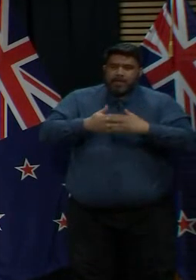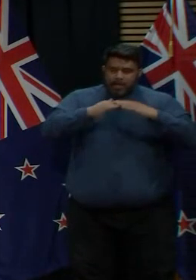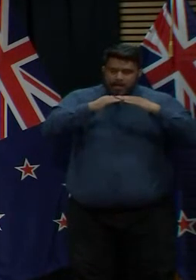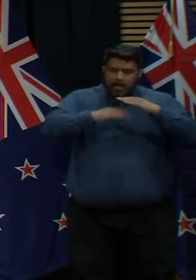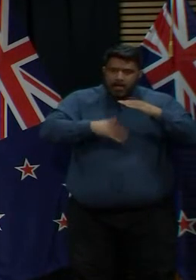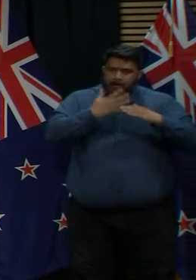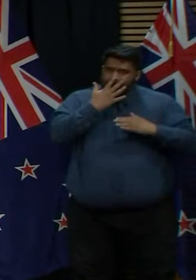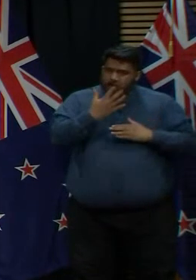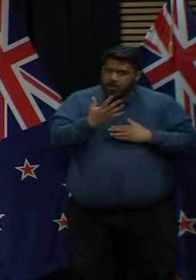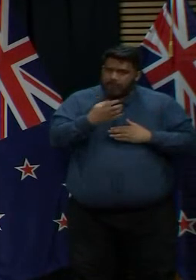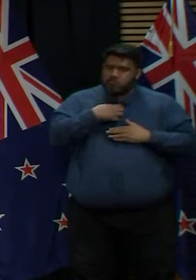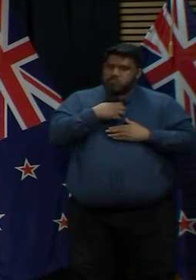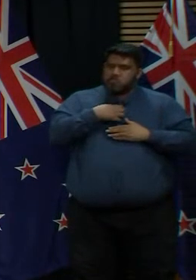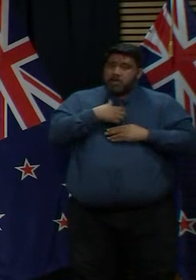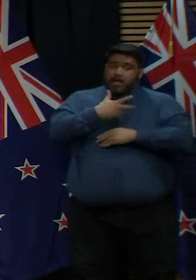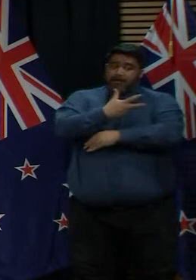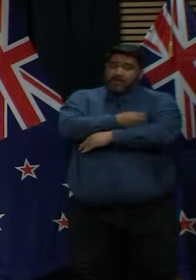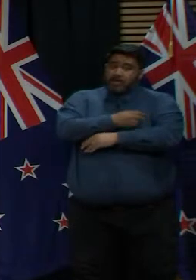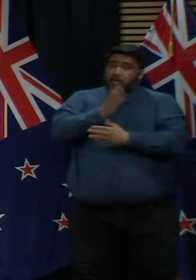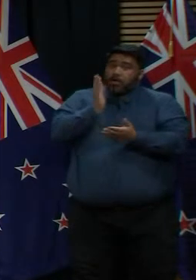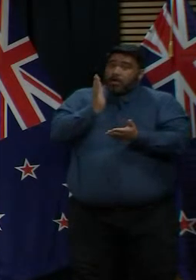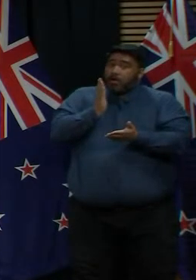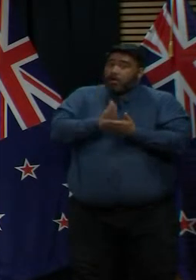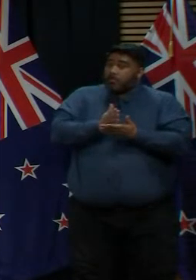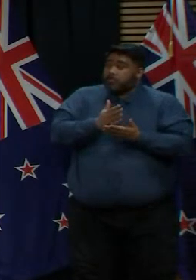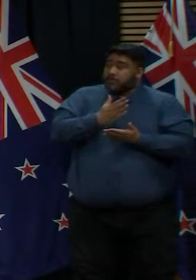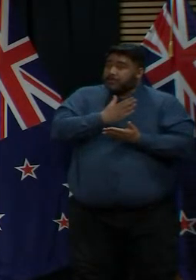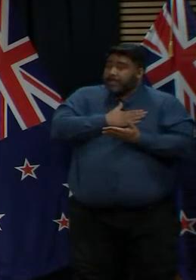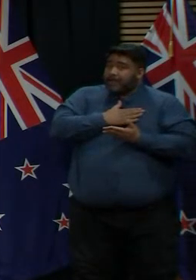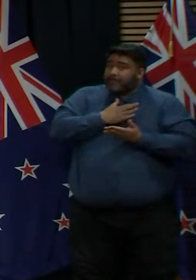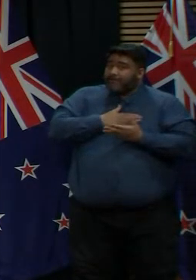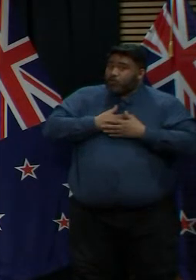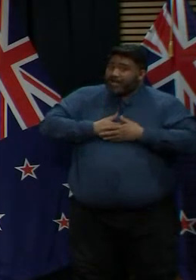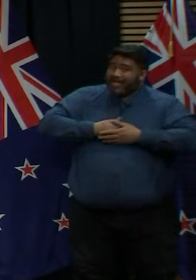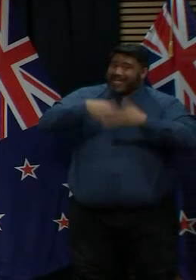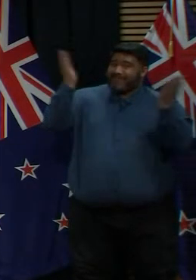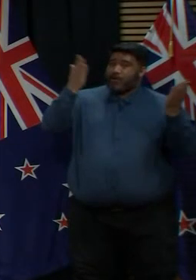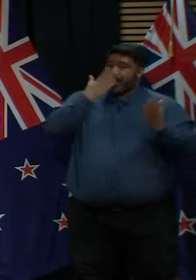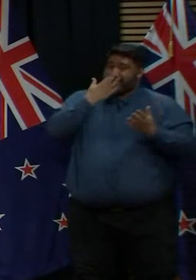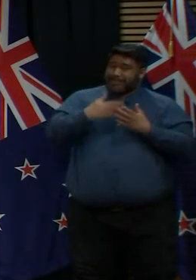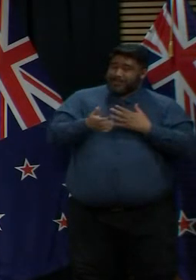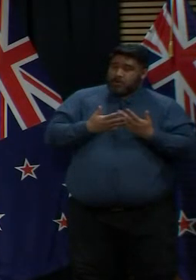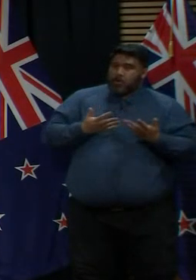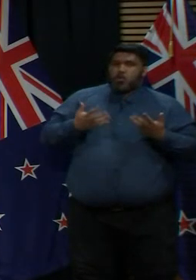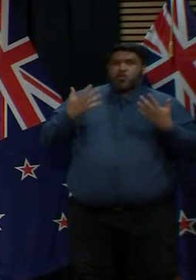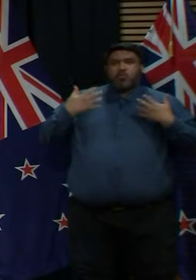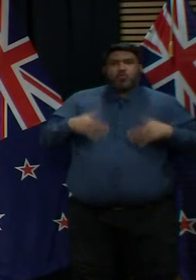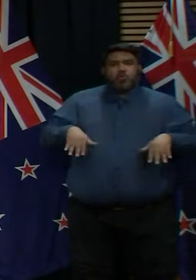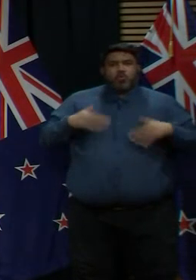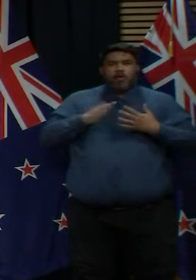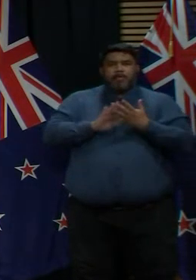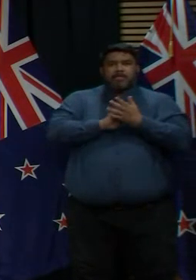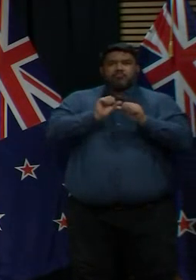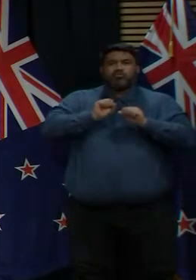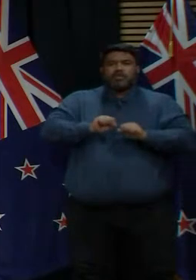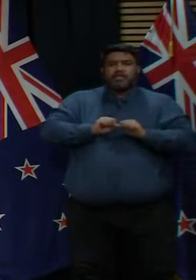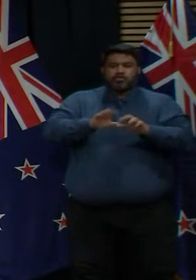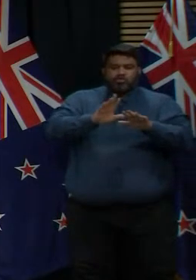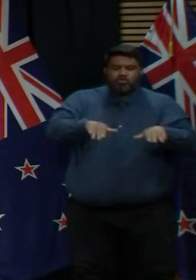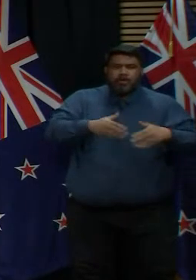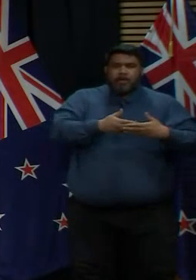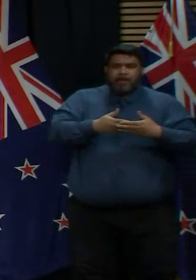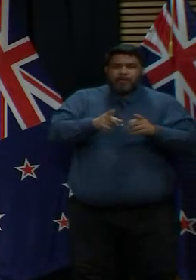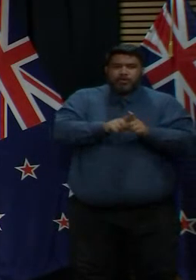is effective and safe for the whole population, that's a huge advantage because it helps protect those younger members of the population.